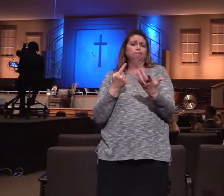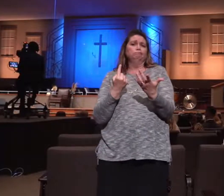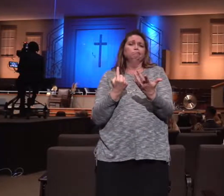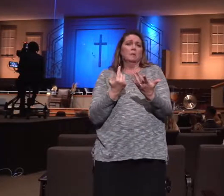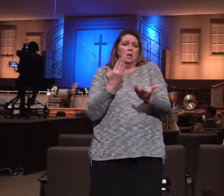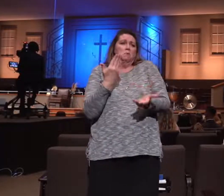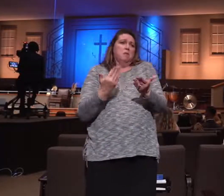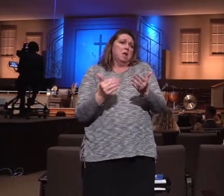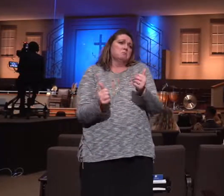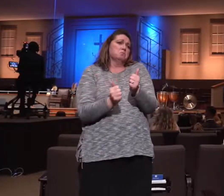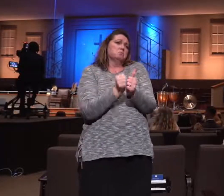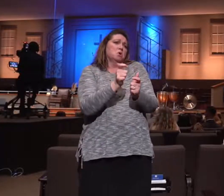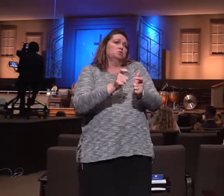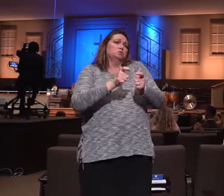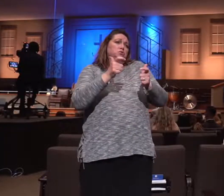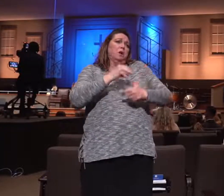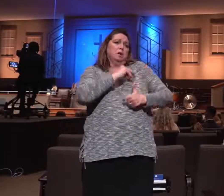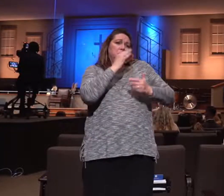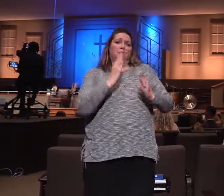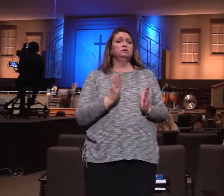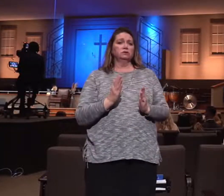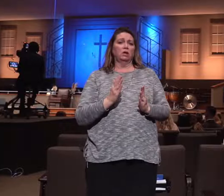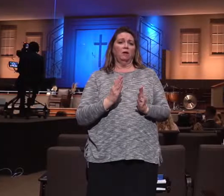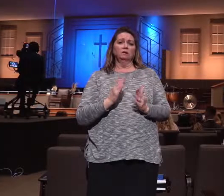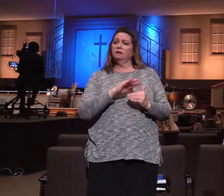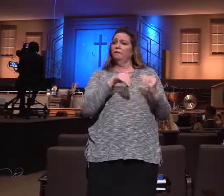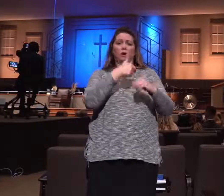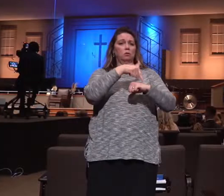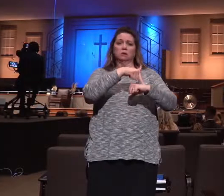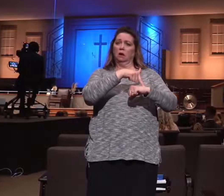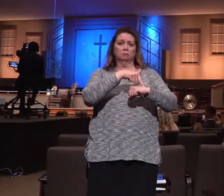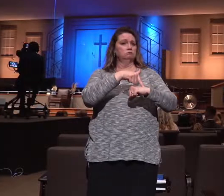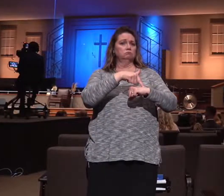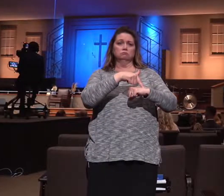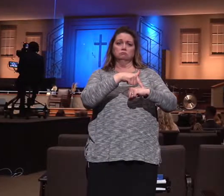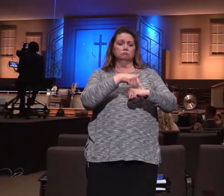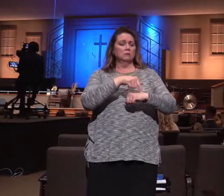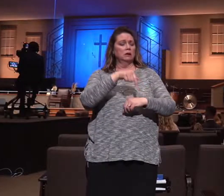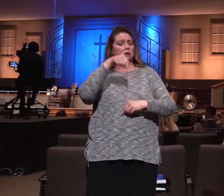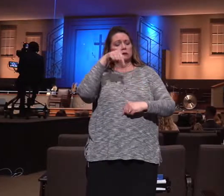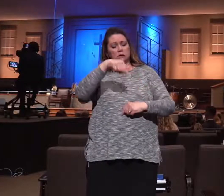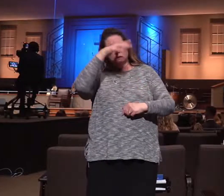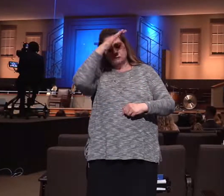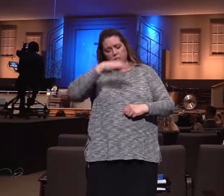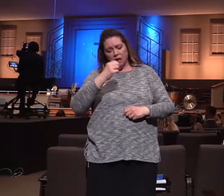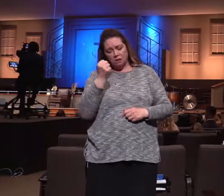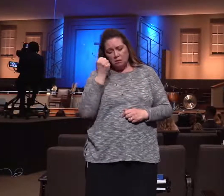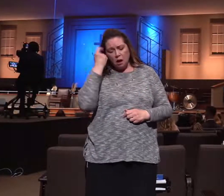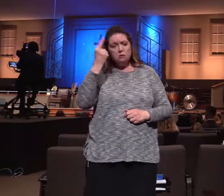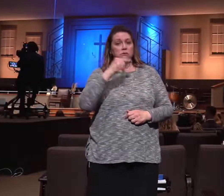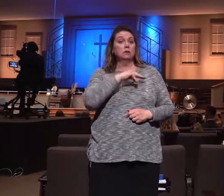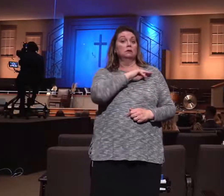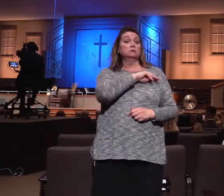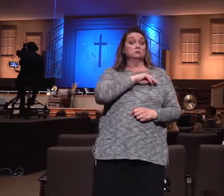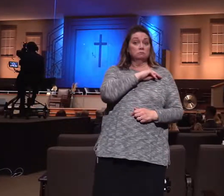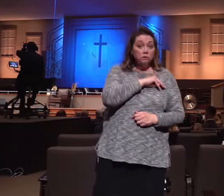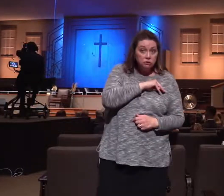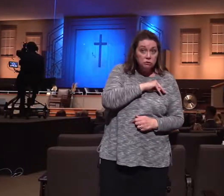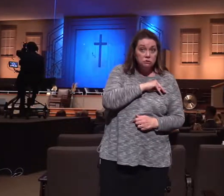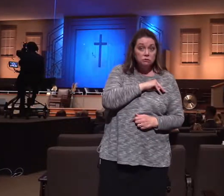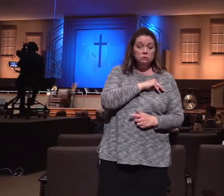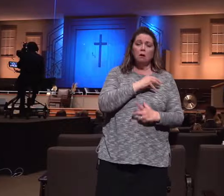greatest missionaries of all time, a true missiologist, a man who understands missions, a man who